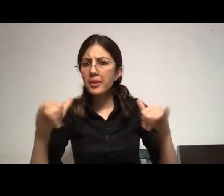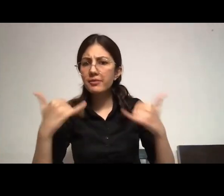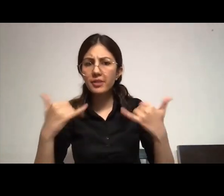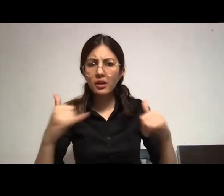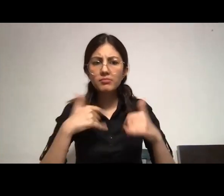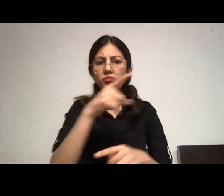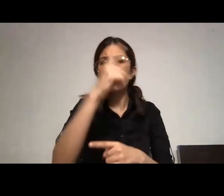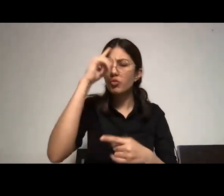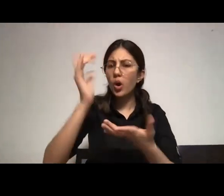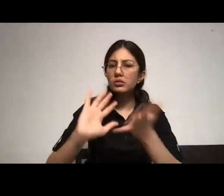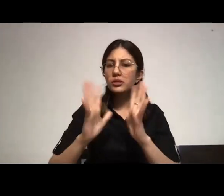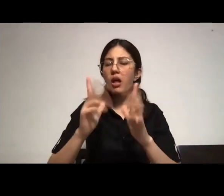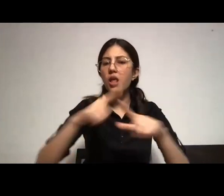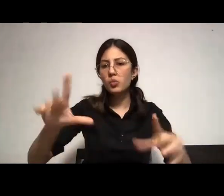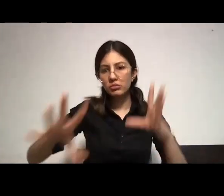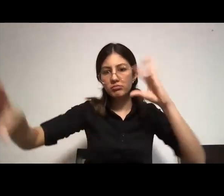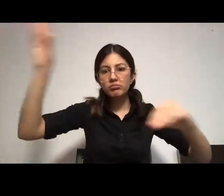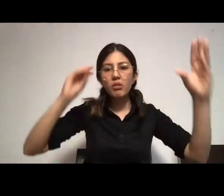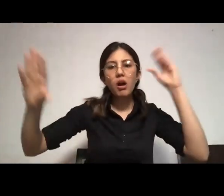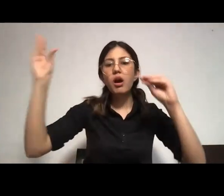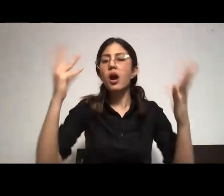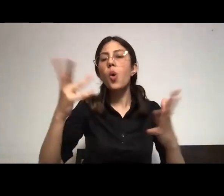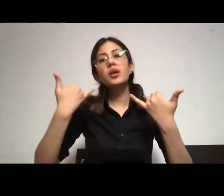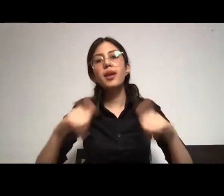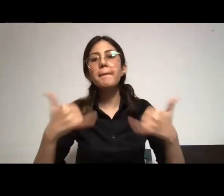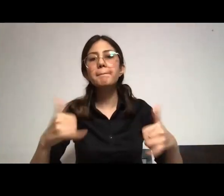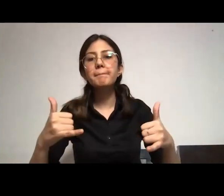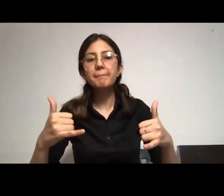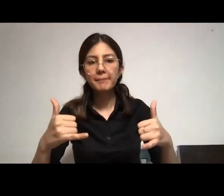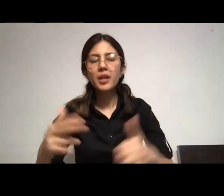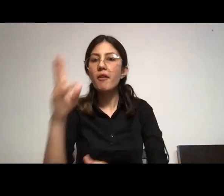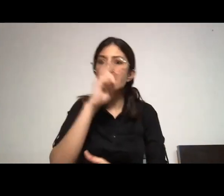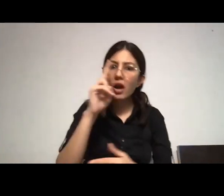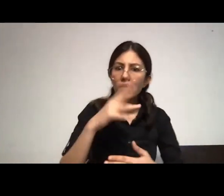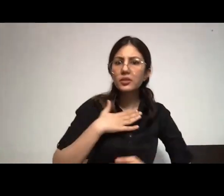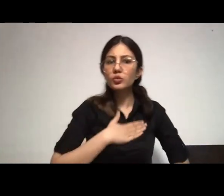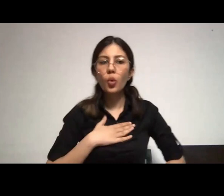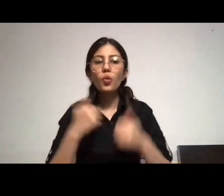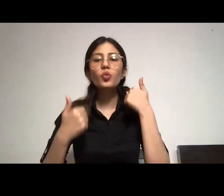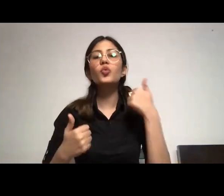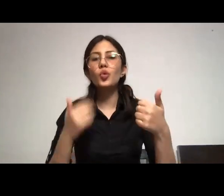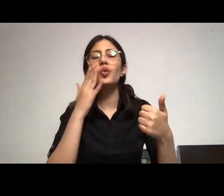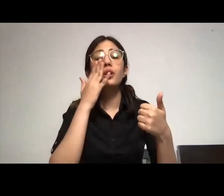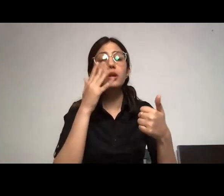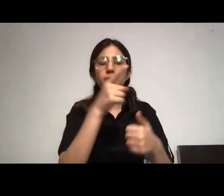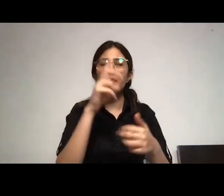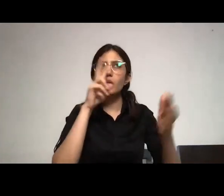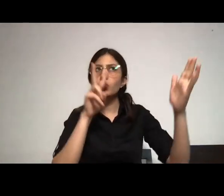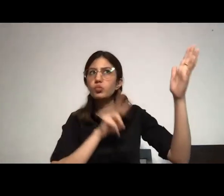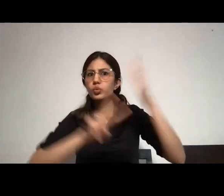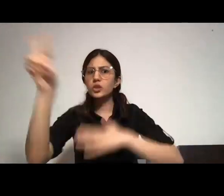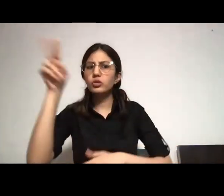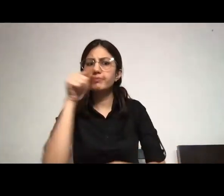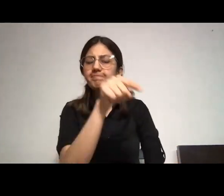learning platform for making people learn sign language in a very fun way. The whole vision of